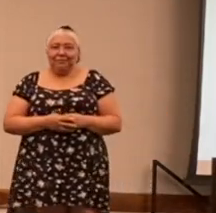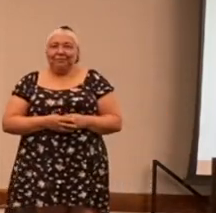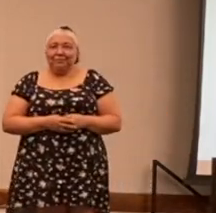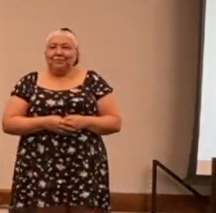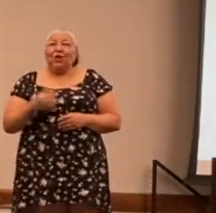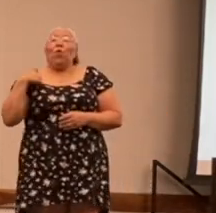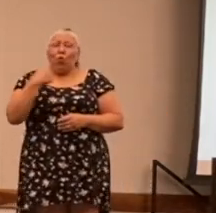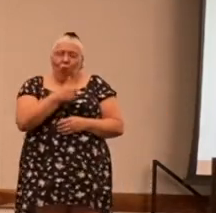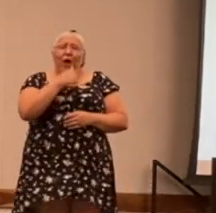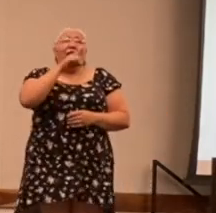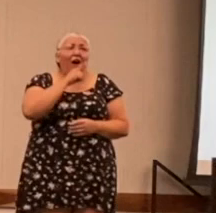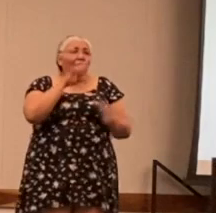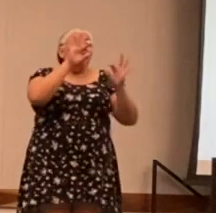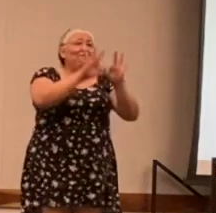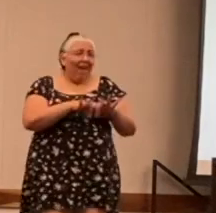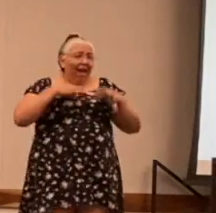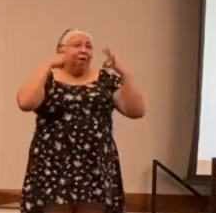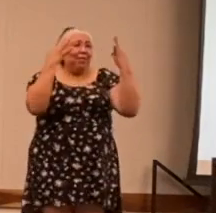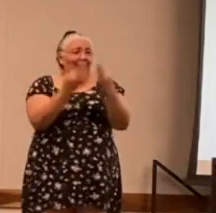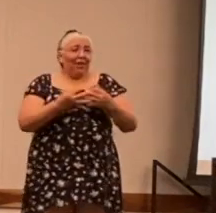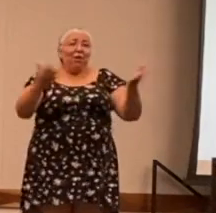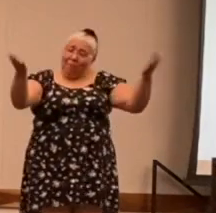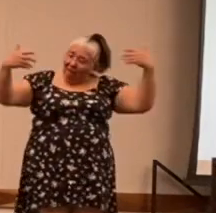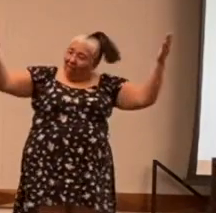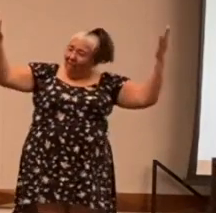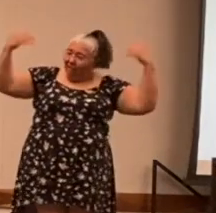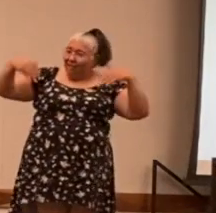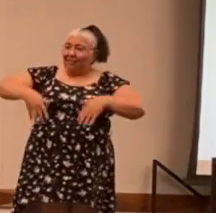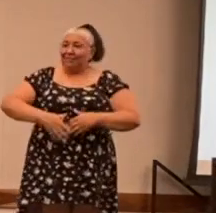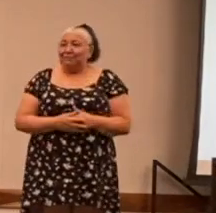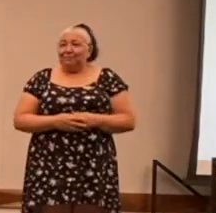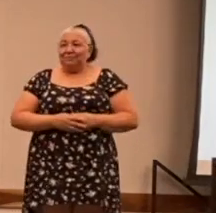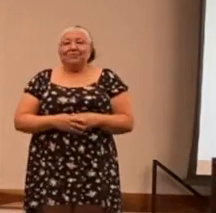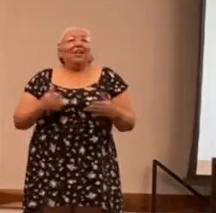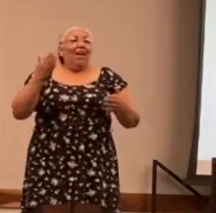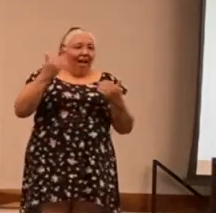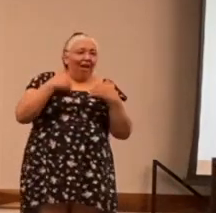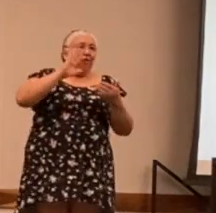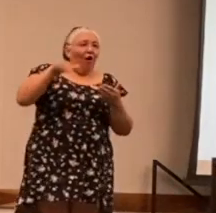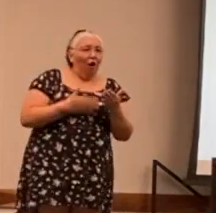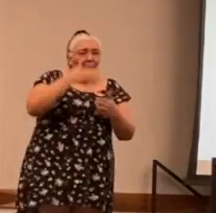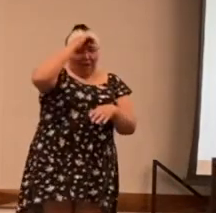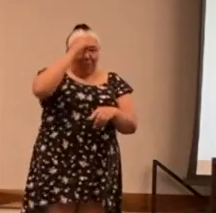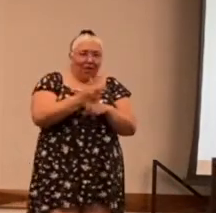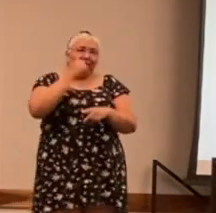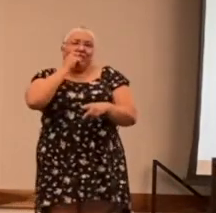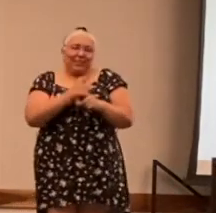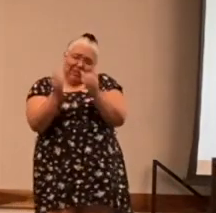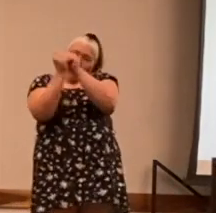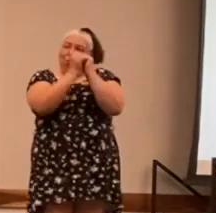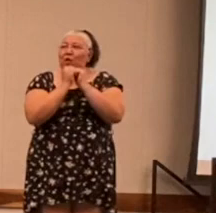We are family. Right? We are family, come. Got all my brothers and sisters with me.